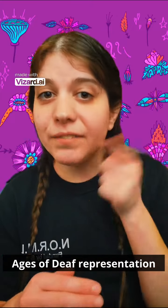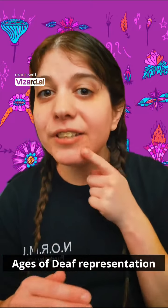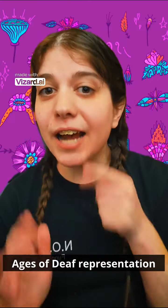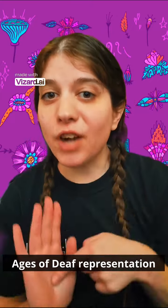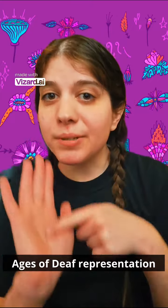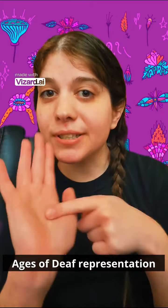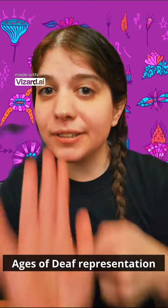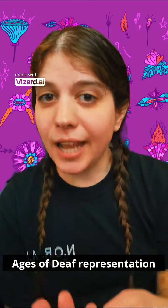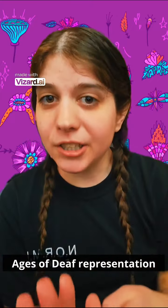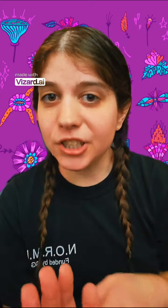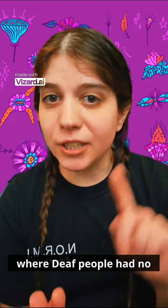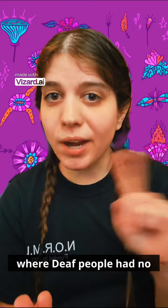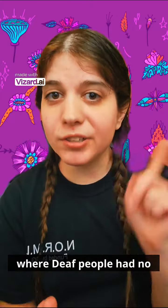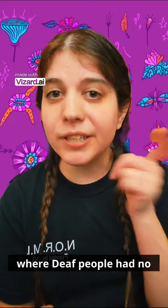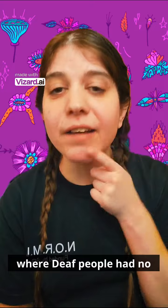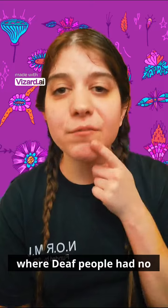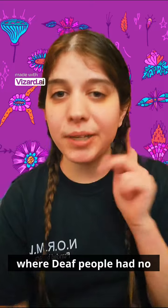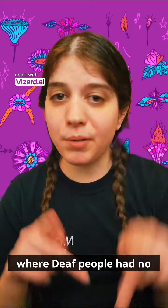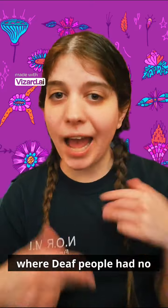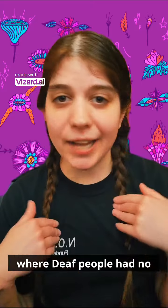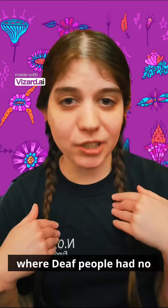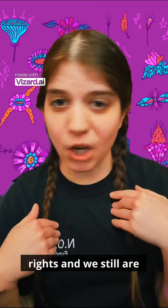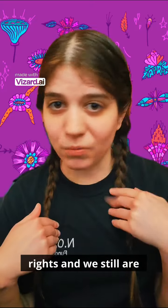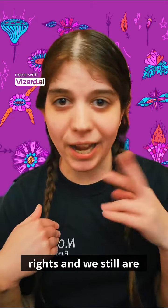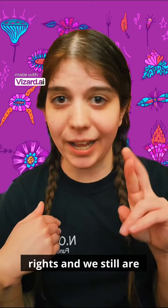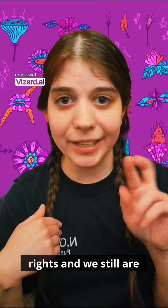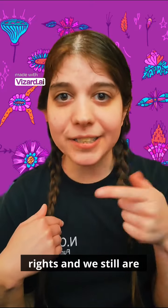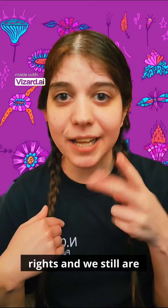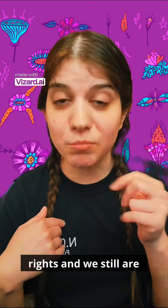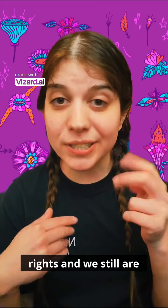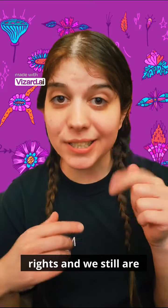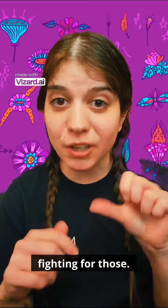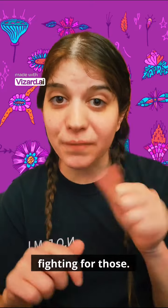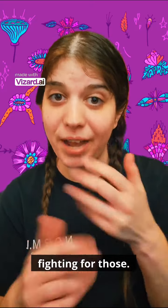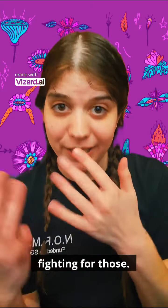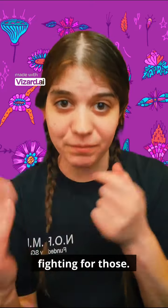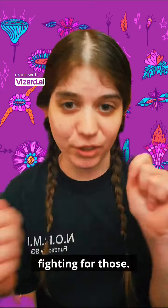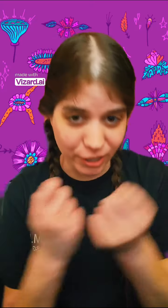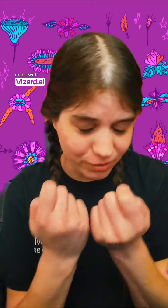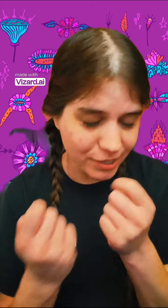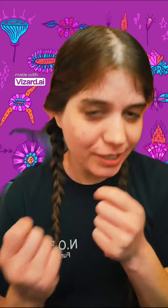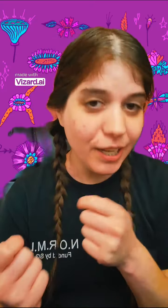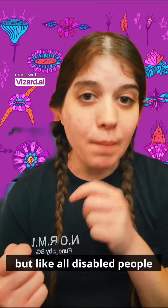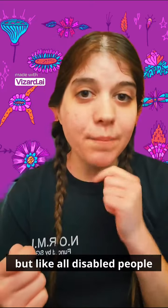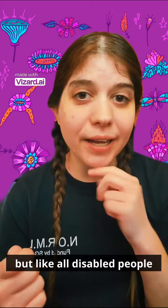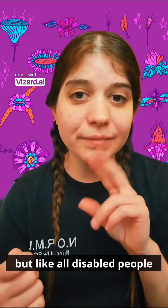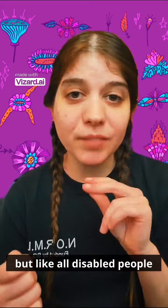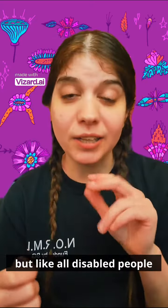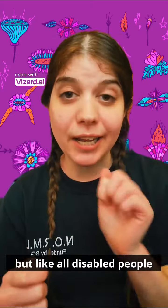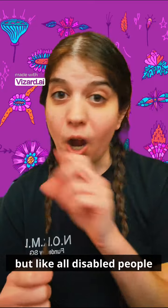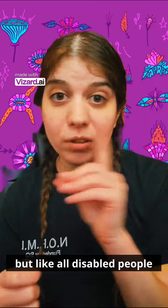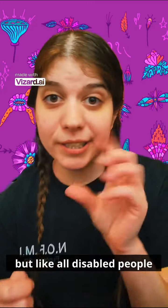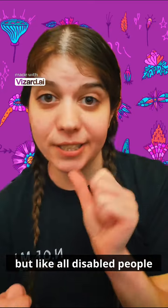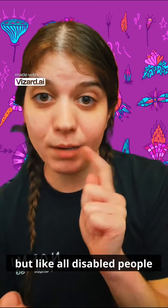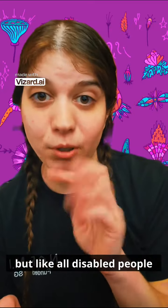deaf representation, where deaf people had no rights, and we still are fighting for those. But like all disabled